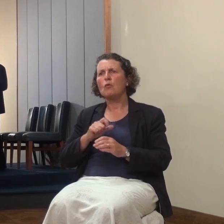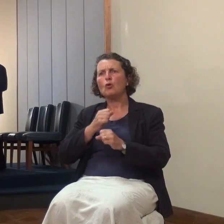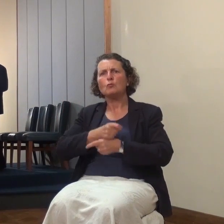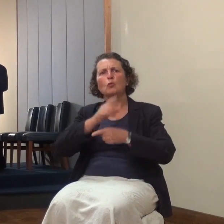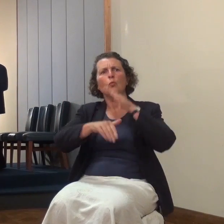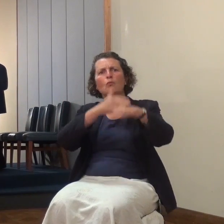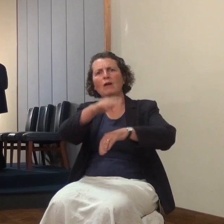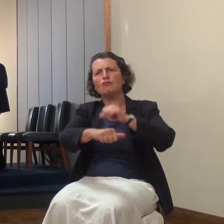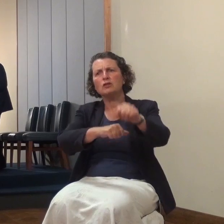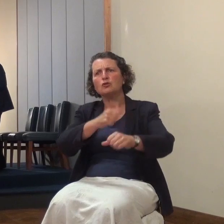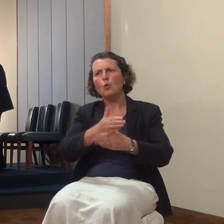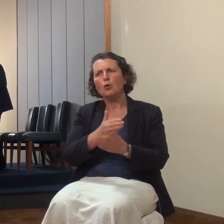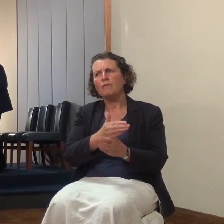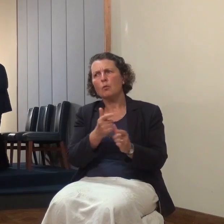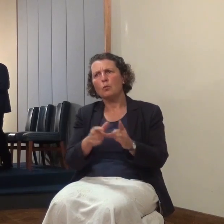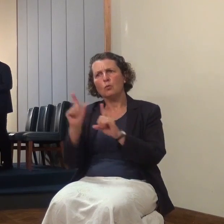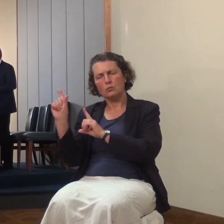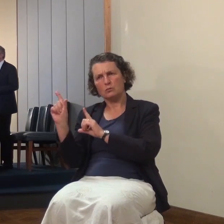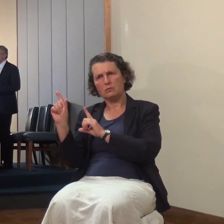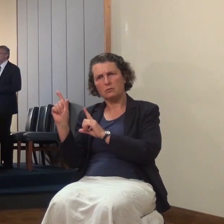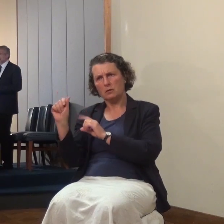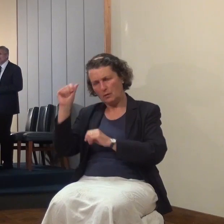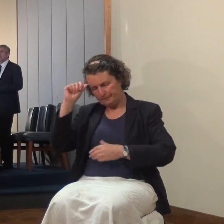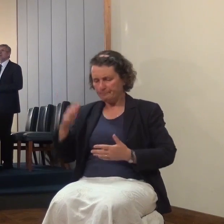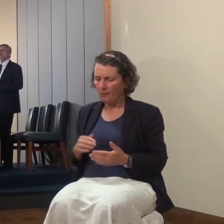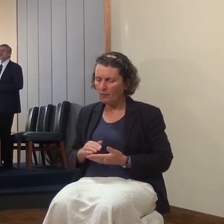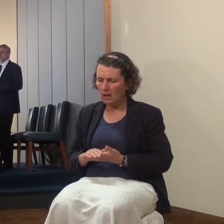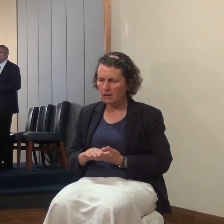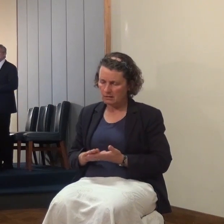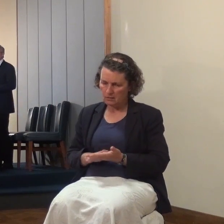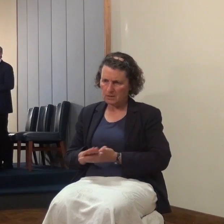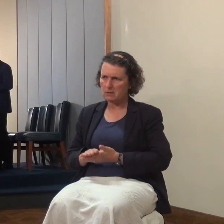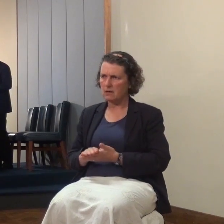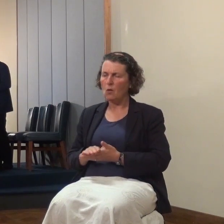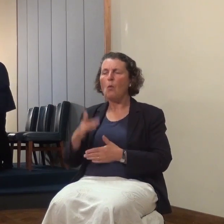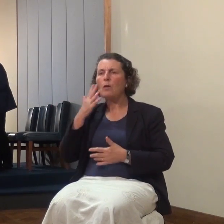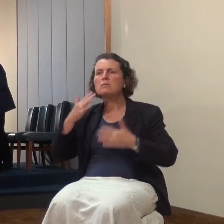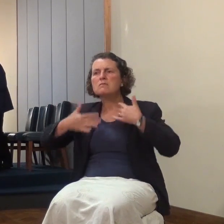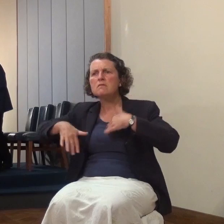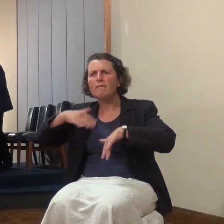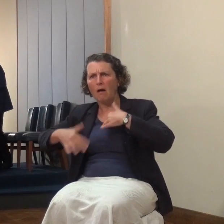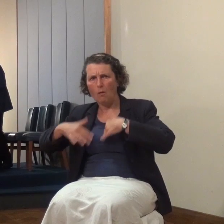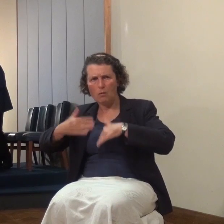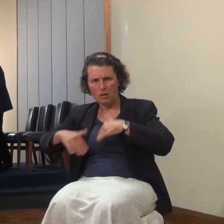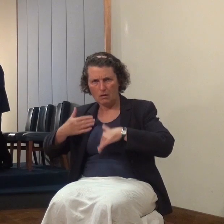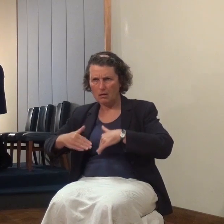aim always to bring honour to the Lord. And that includes the desire to be a